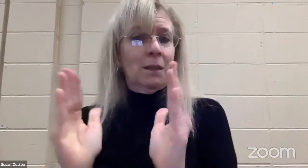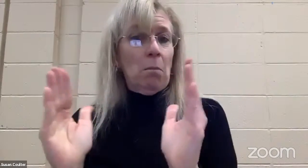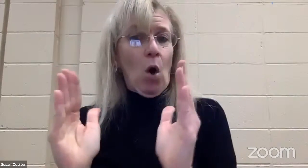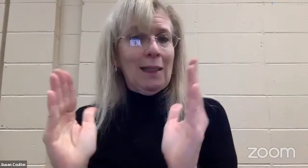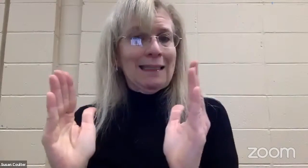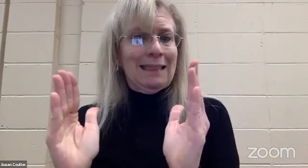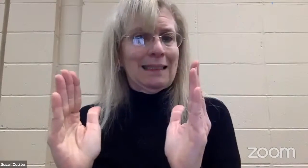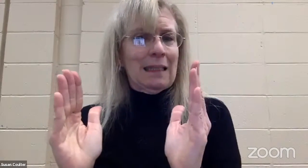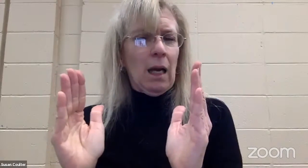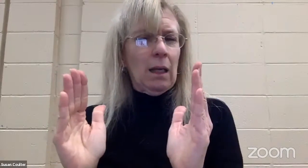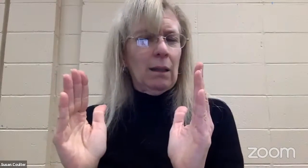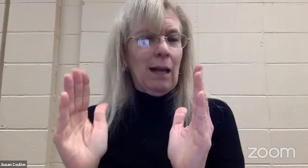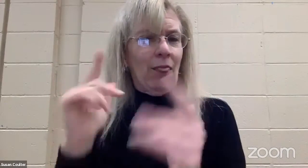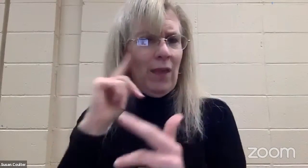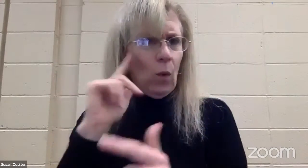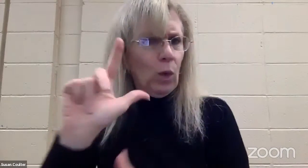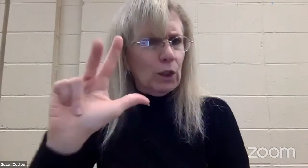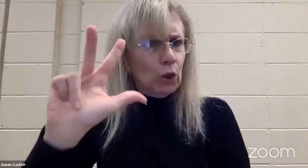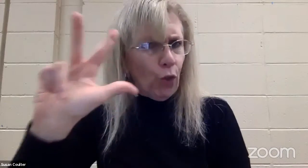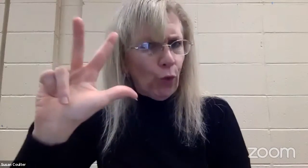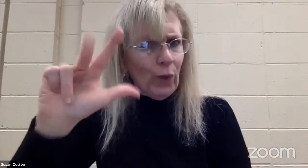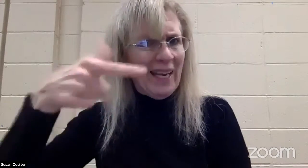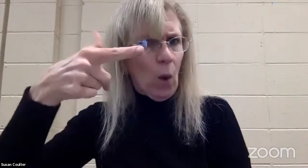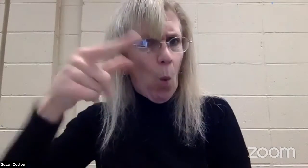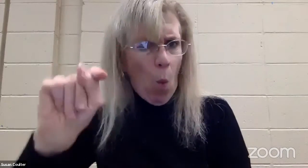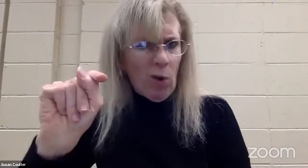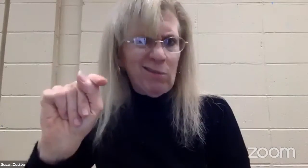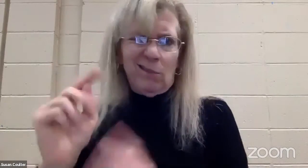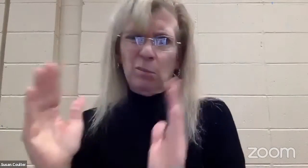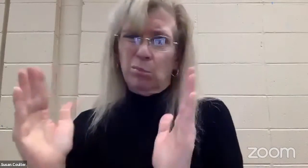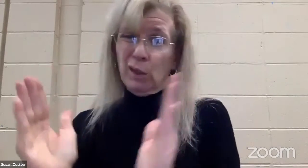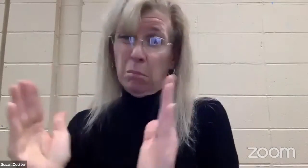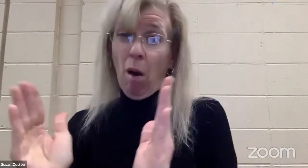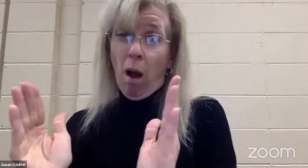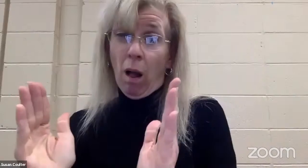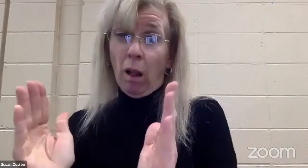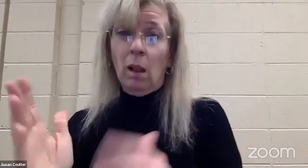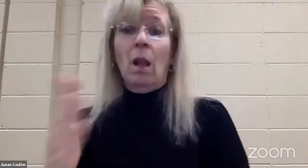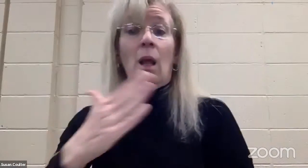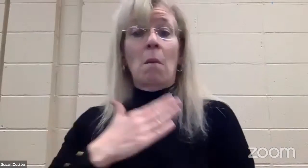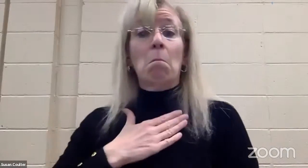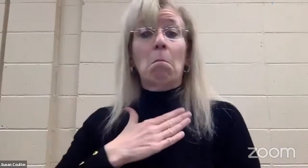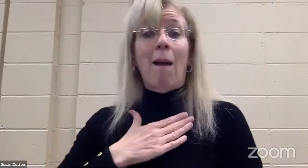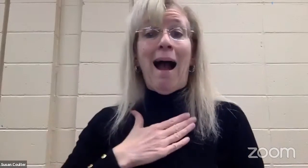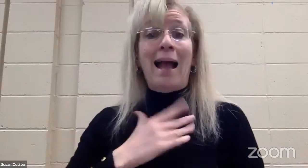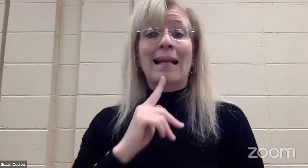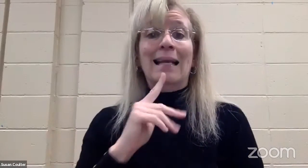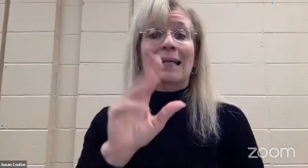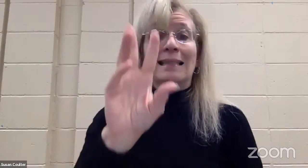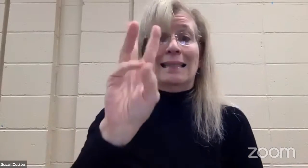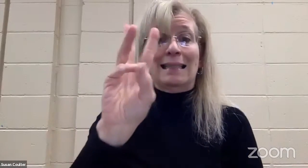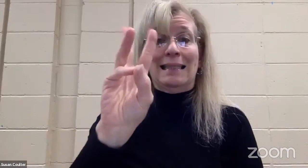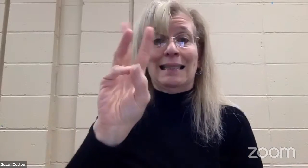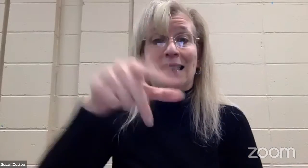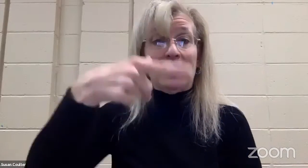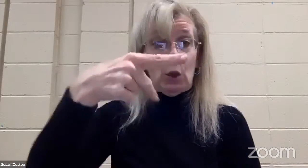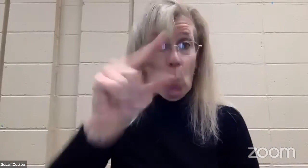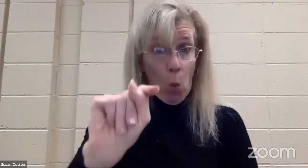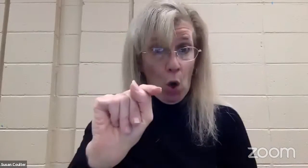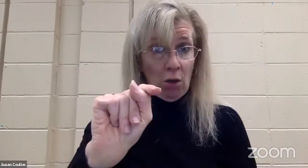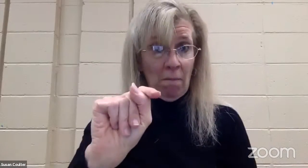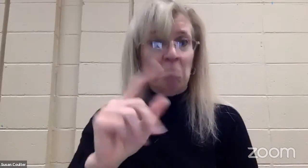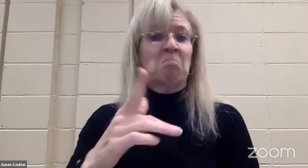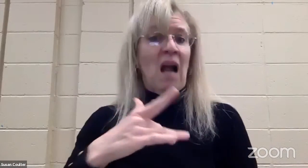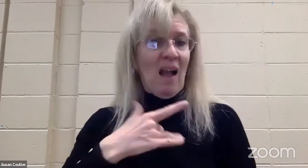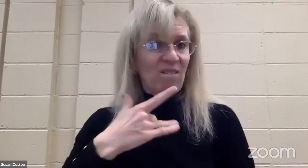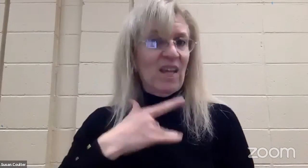The smallest, I think, was 3 quarts, pretty small. Mine is 6